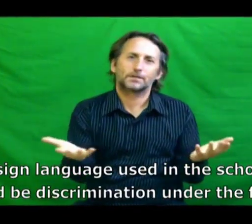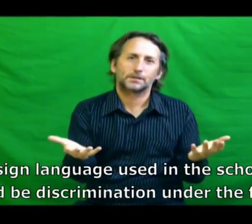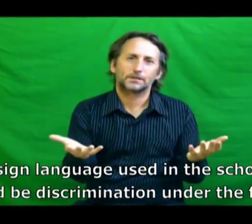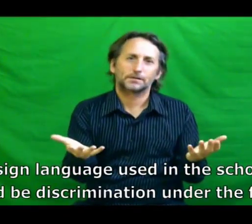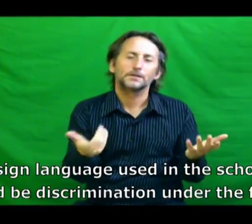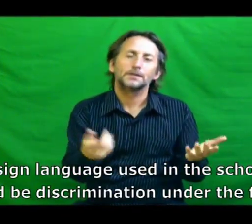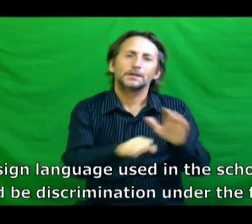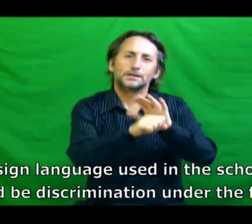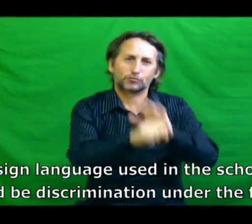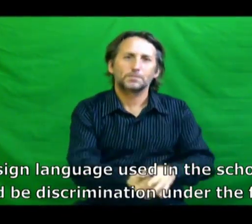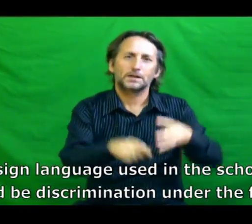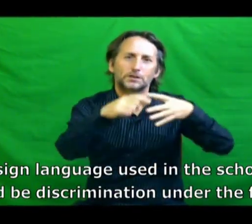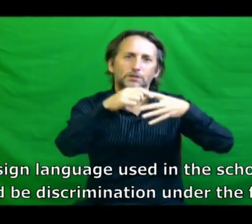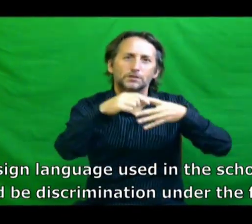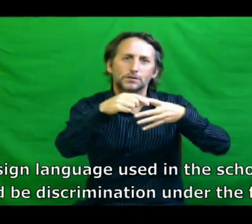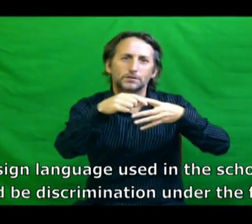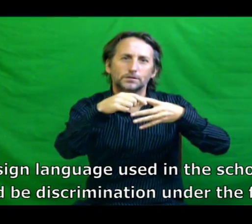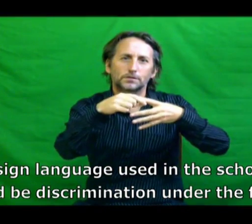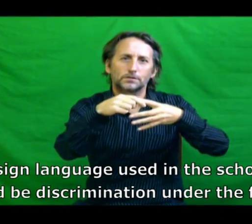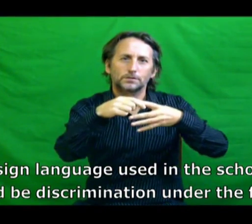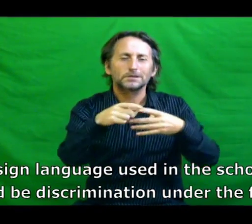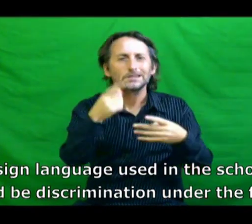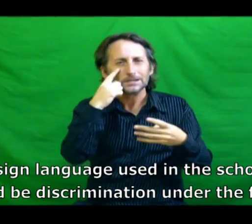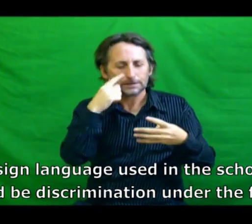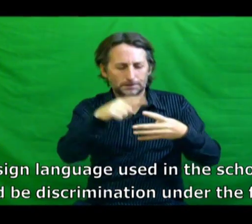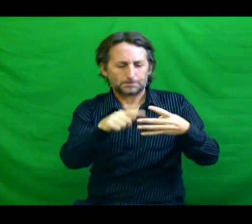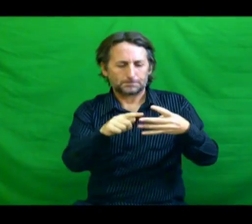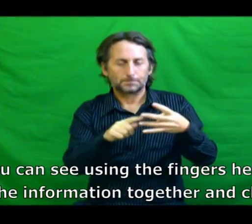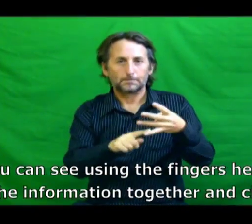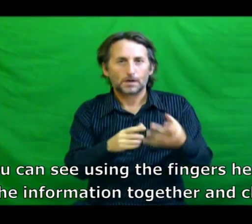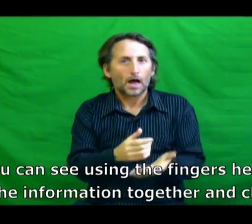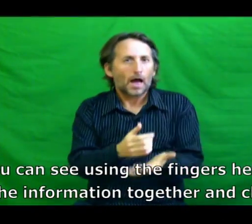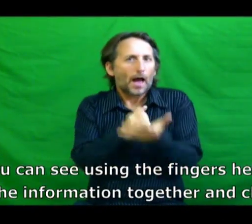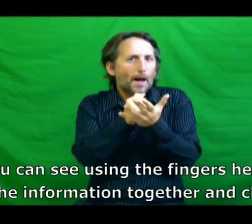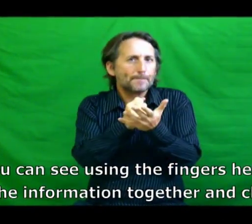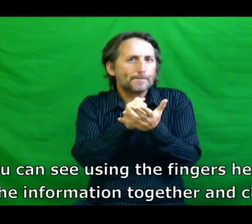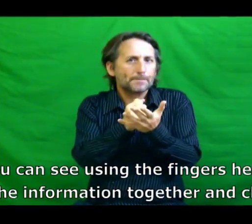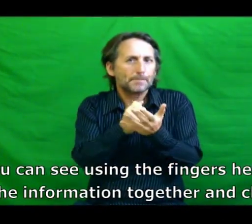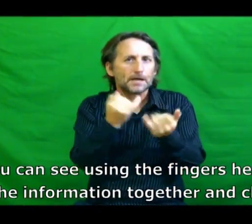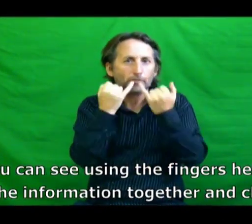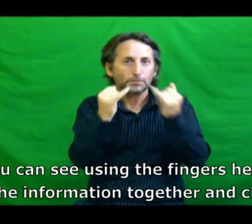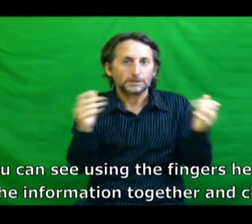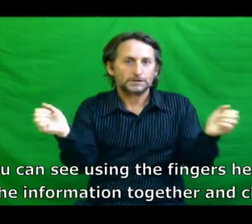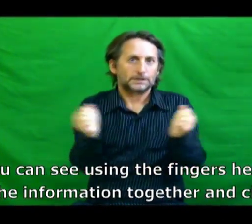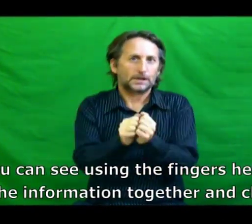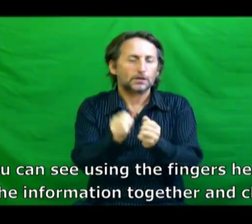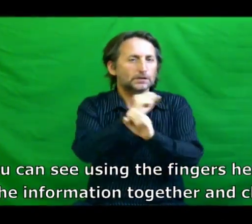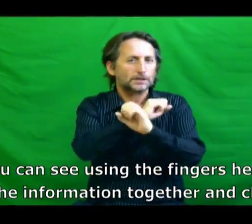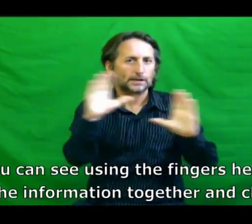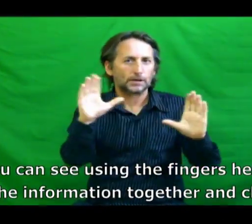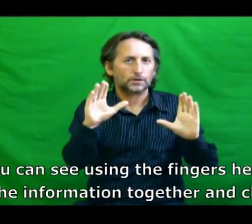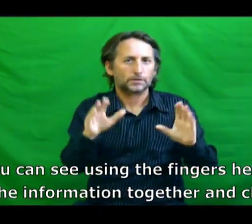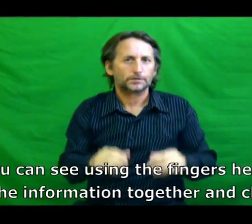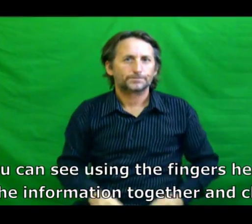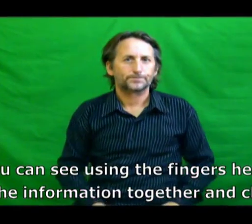in the school. That would be discrimination under the first area. So you can see, using the fingers helps keep